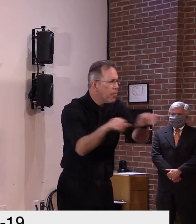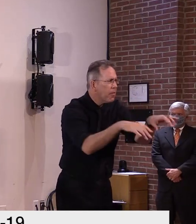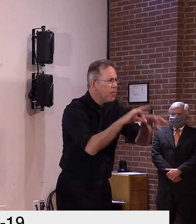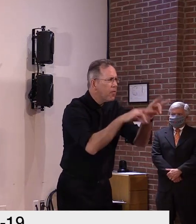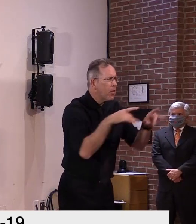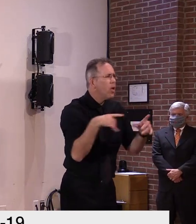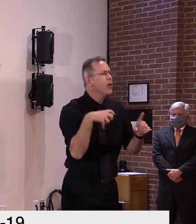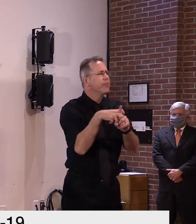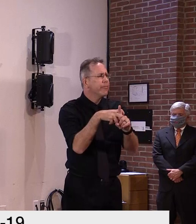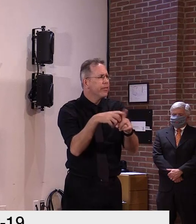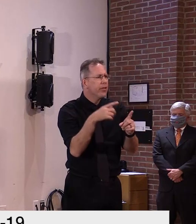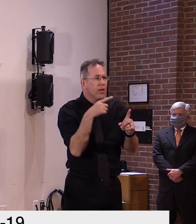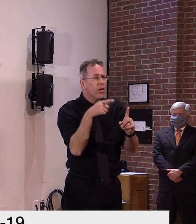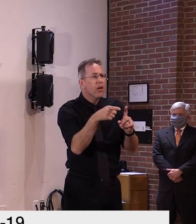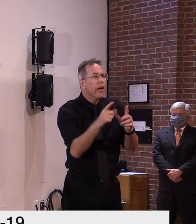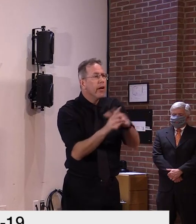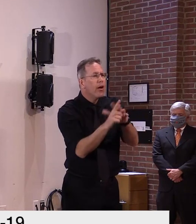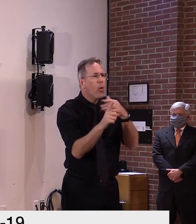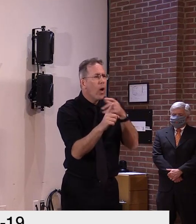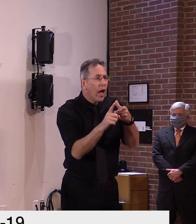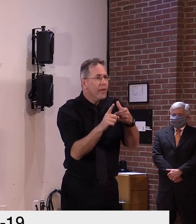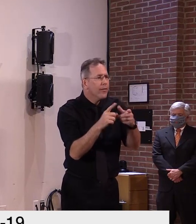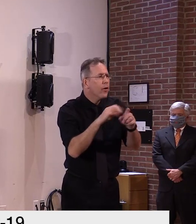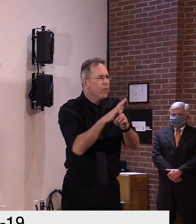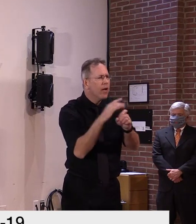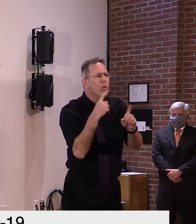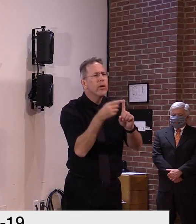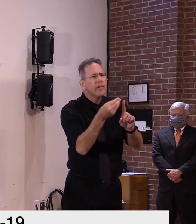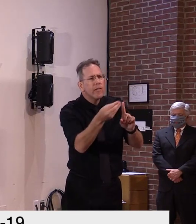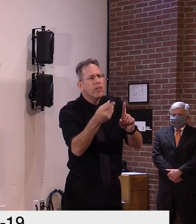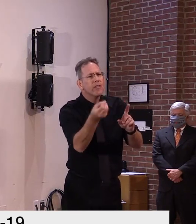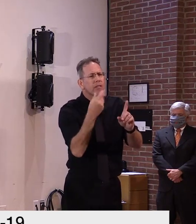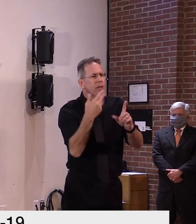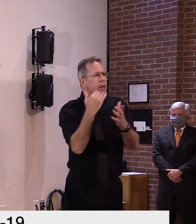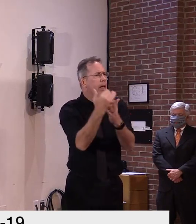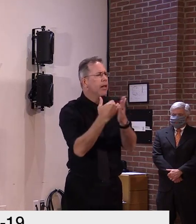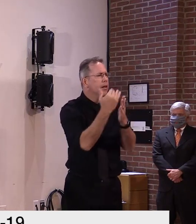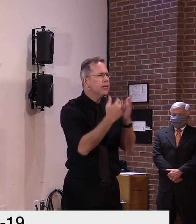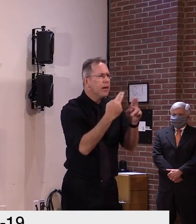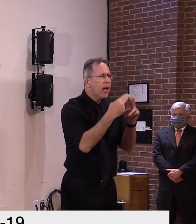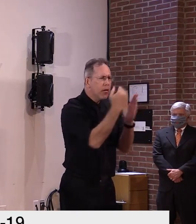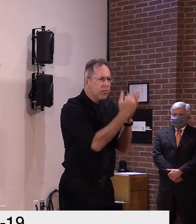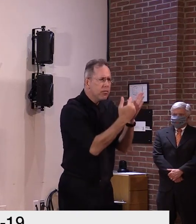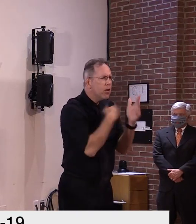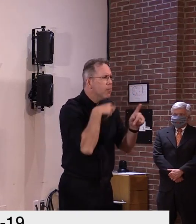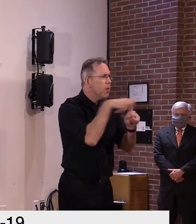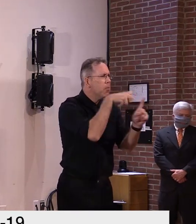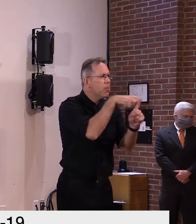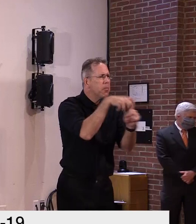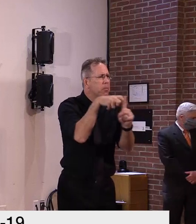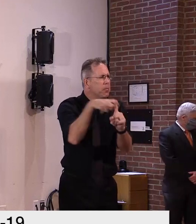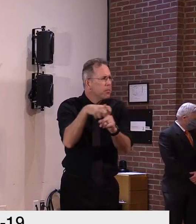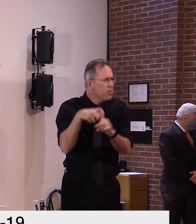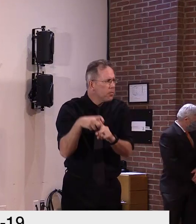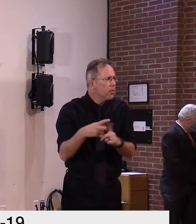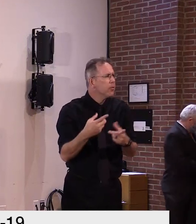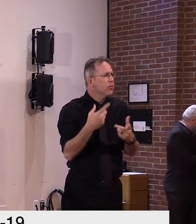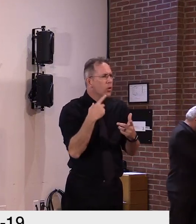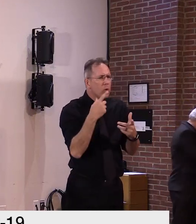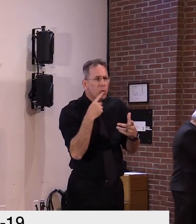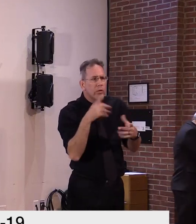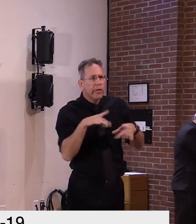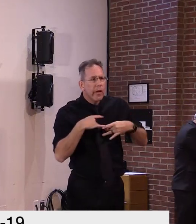became cases, and within a week, actually getting a good handle on who was infected, who wasn't.